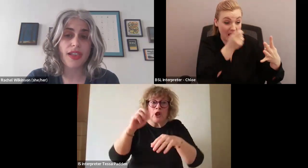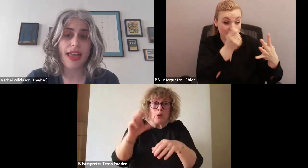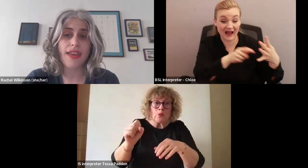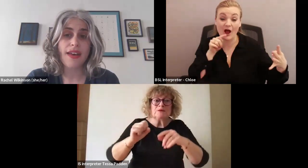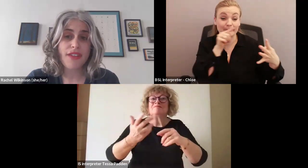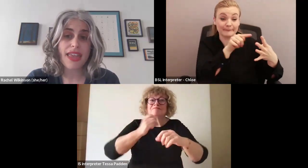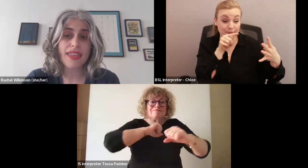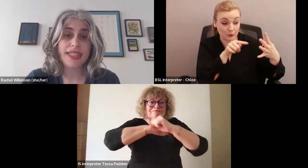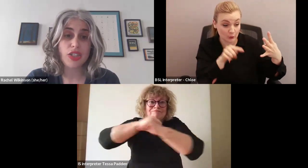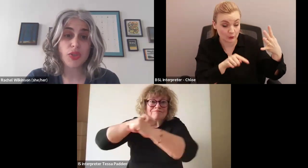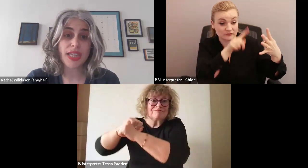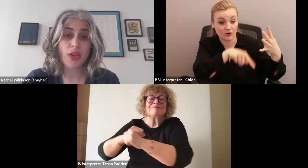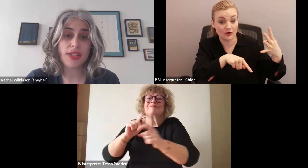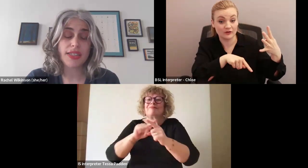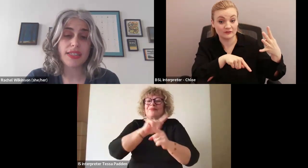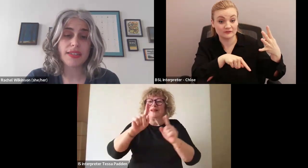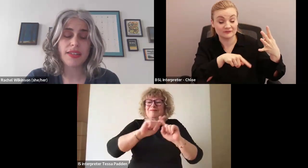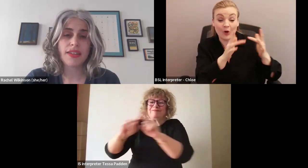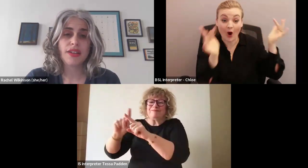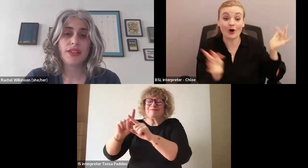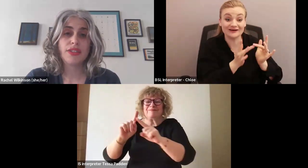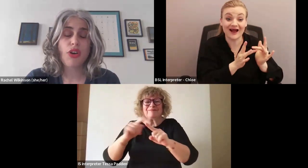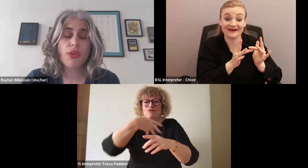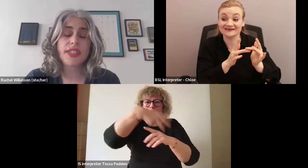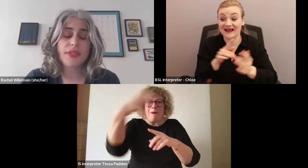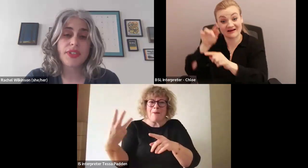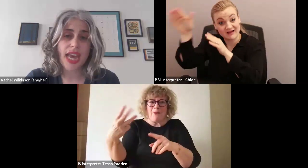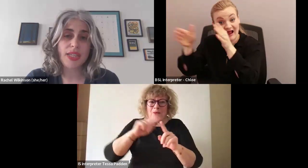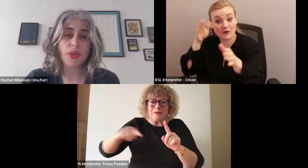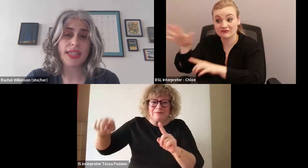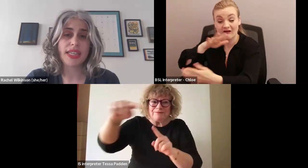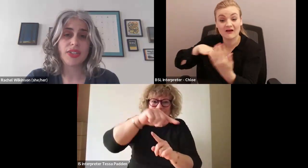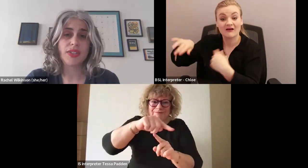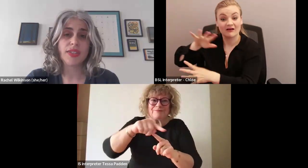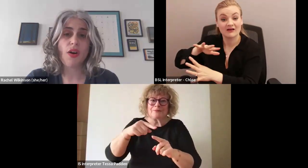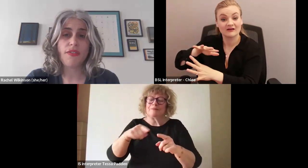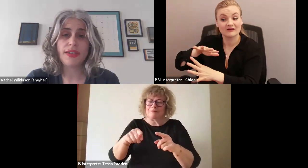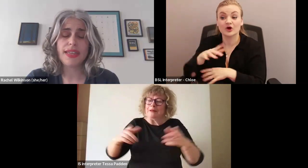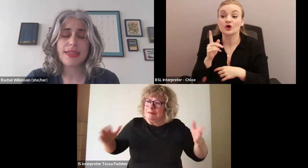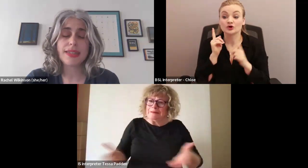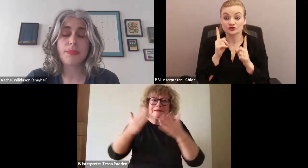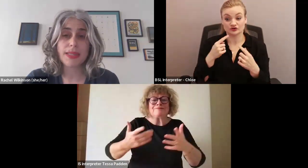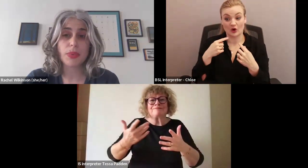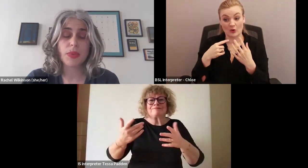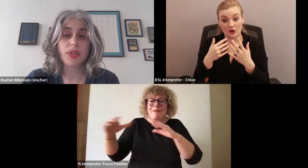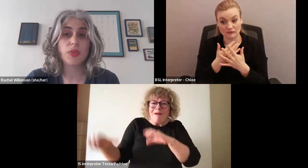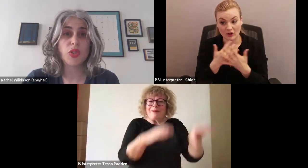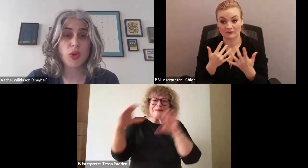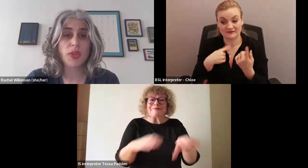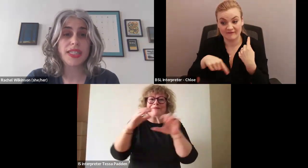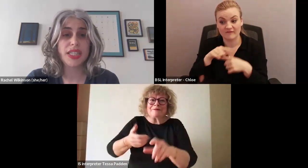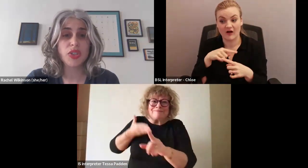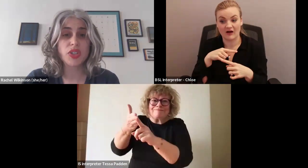and offline via these digital technologies. The role of civil society organisations is often indispensable